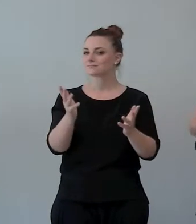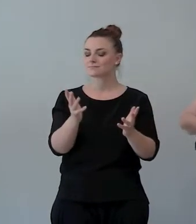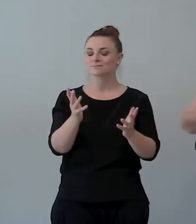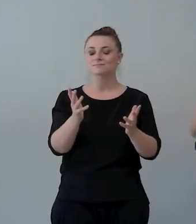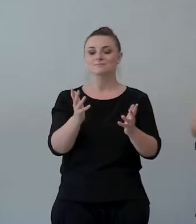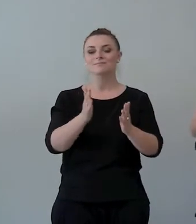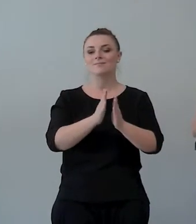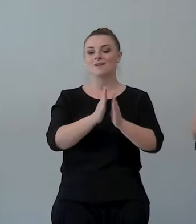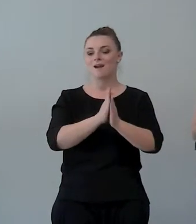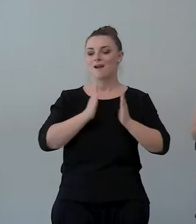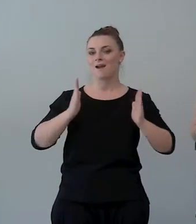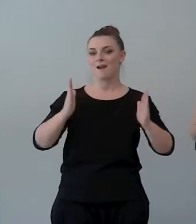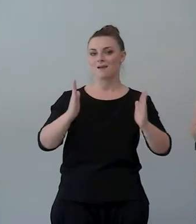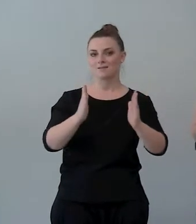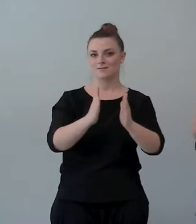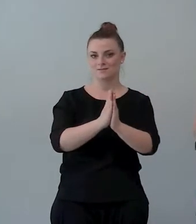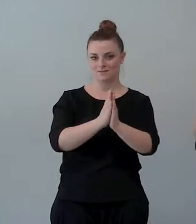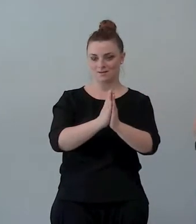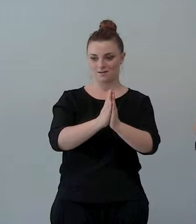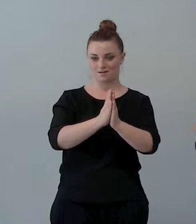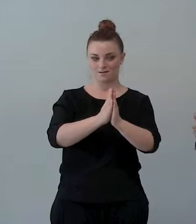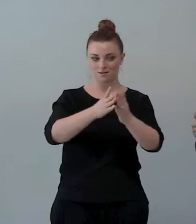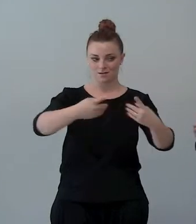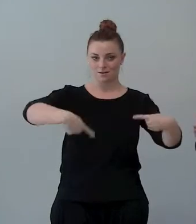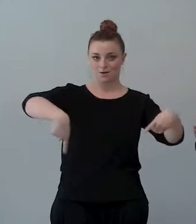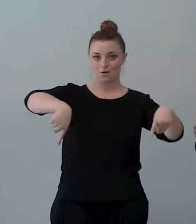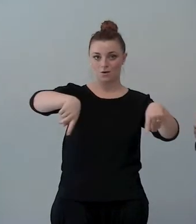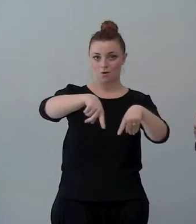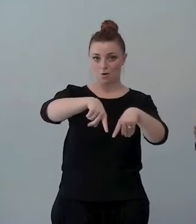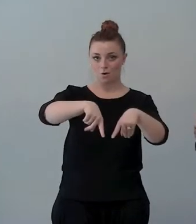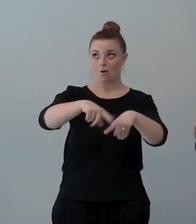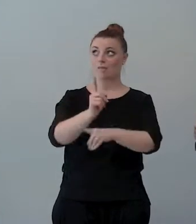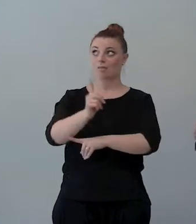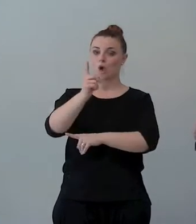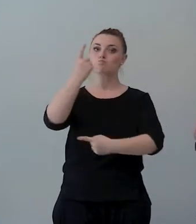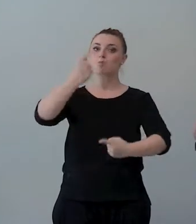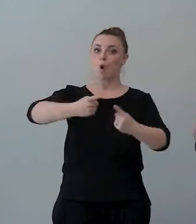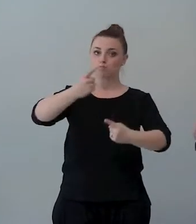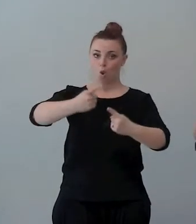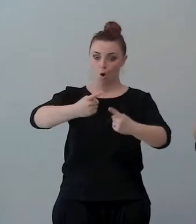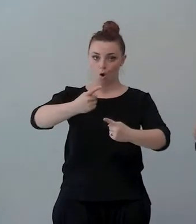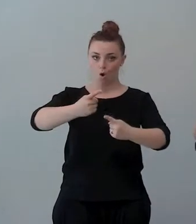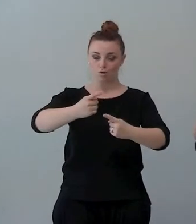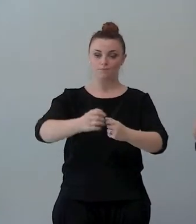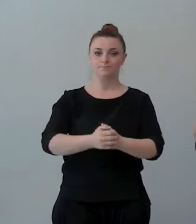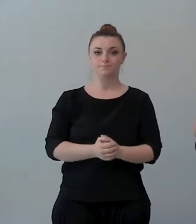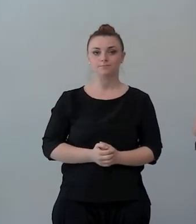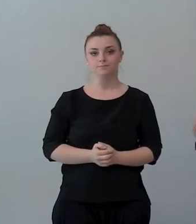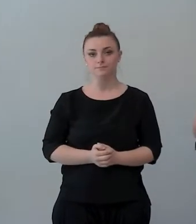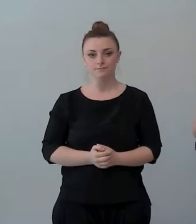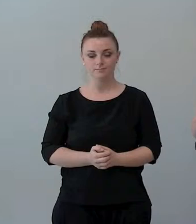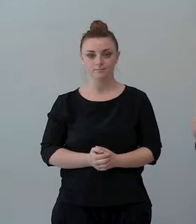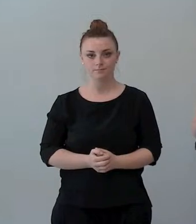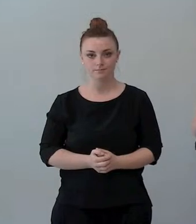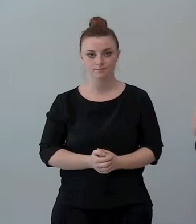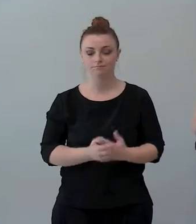Dio, il popolo di Dio. Nowadays, this means God's church, God's children.